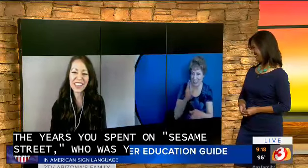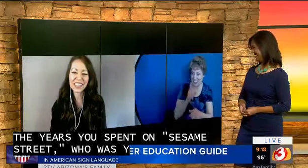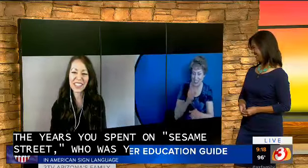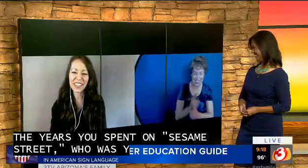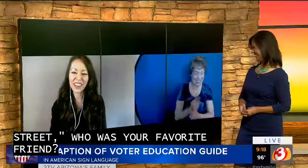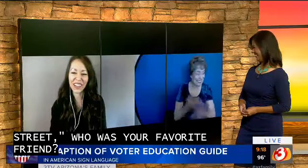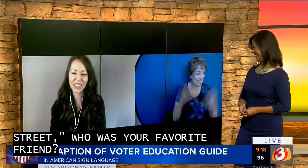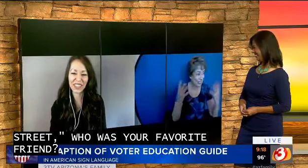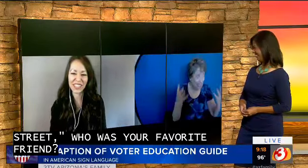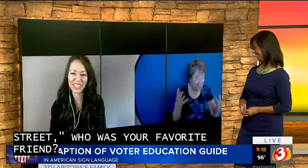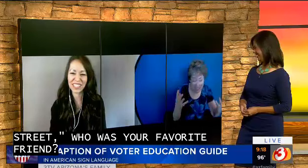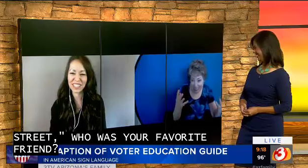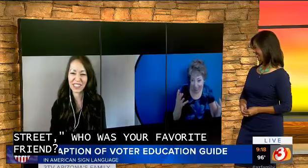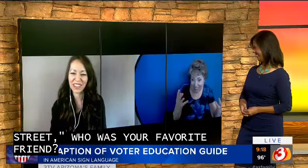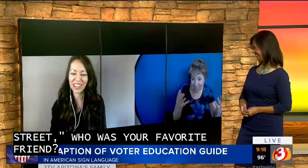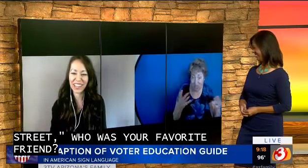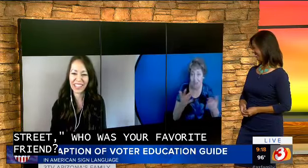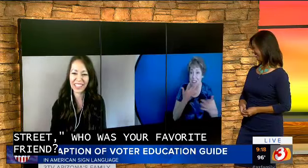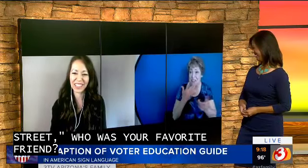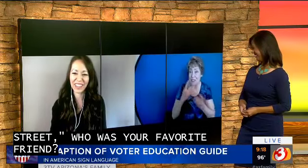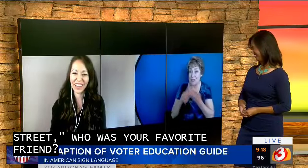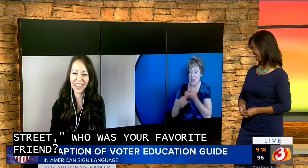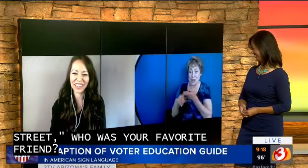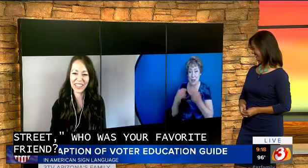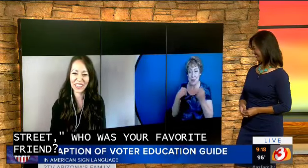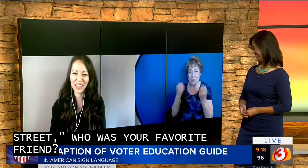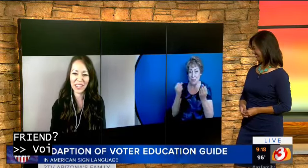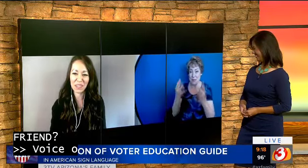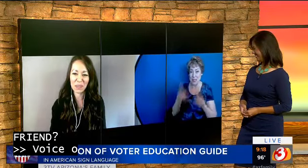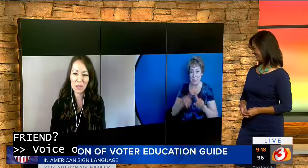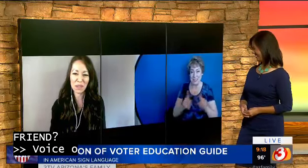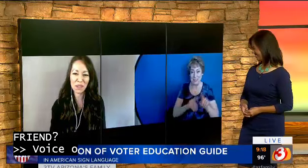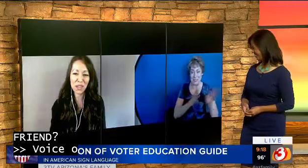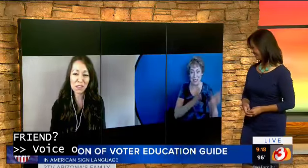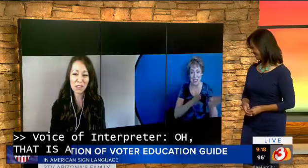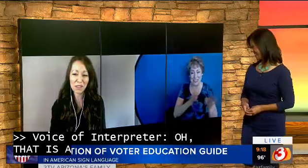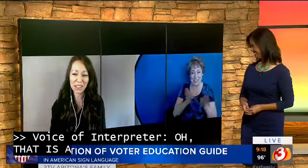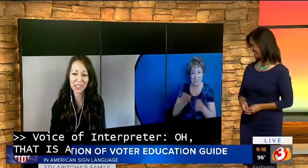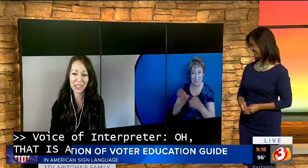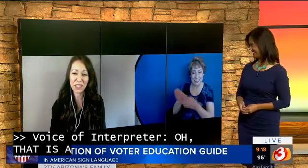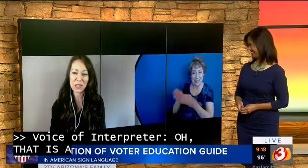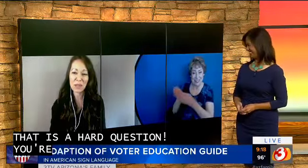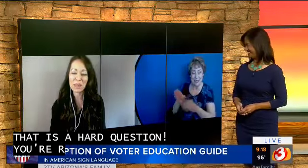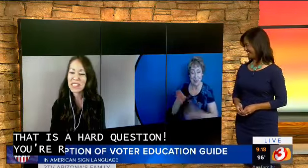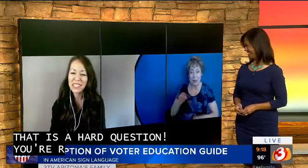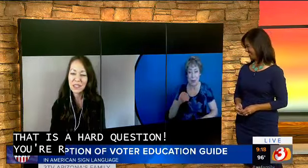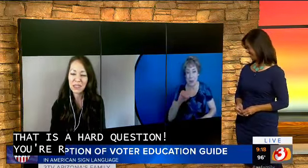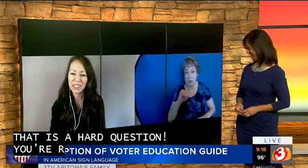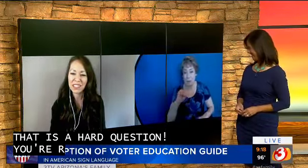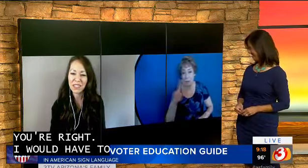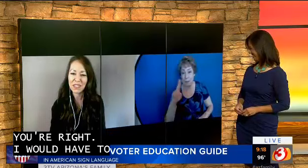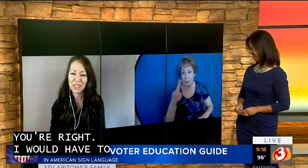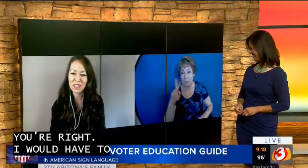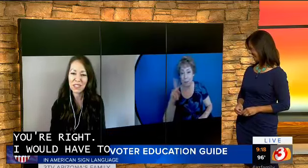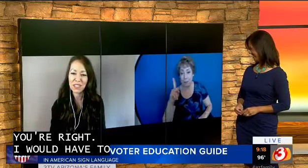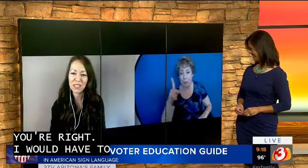Oh, that is a hard question. You're right. You're right. Oh, I'd have to pick my favorite friend. There's so many